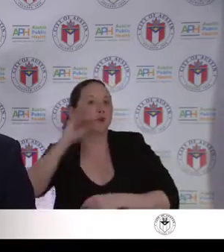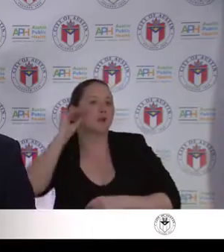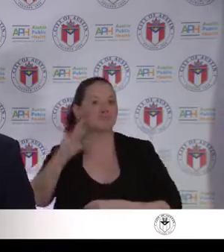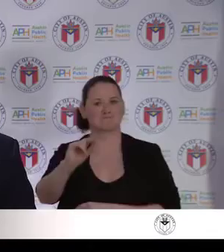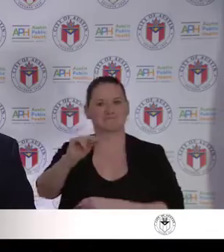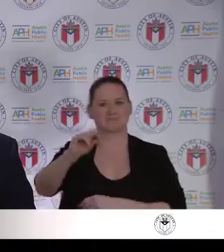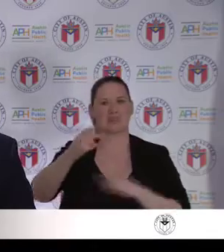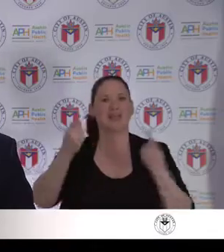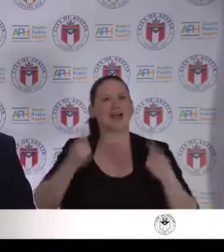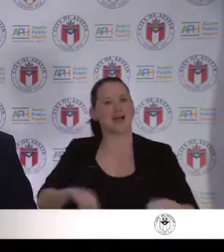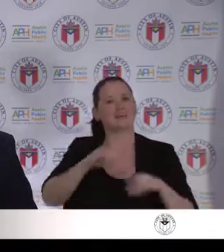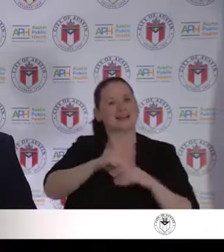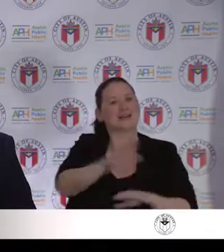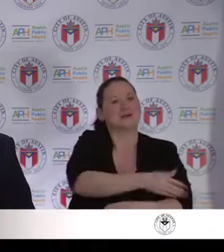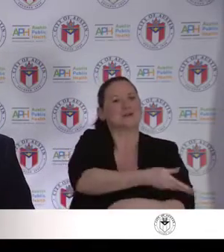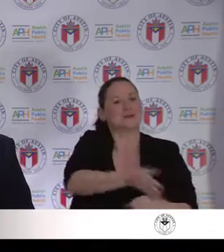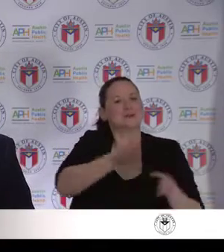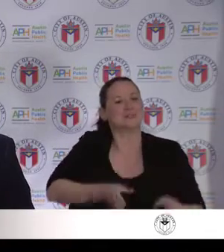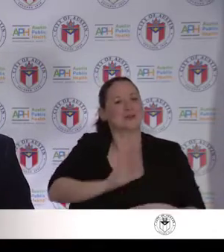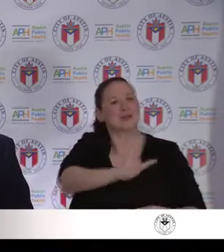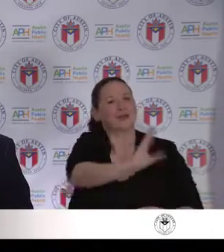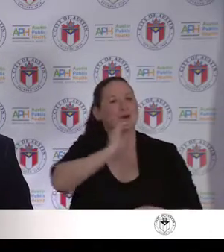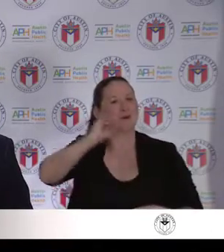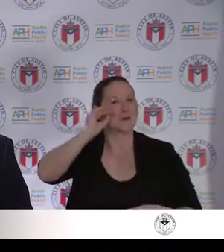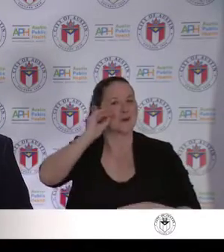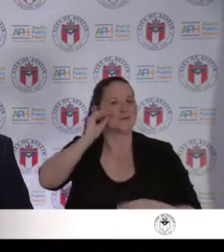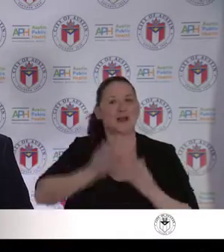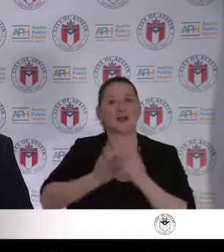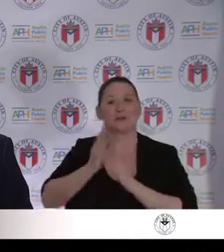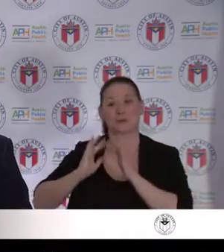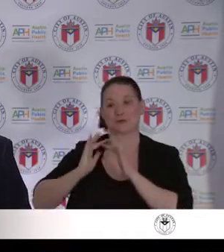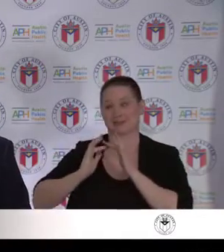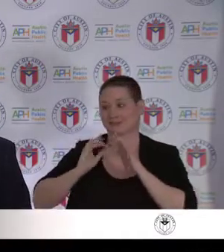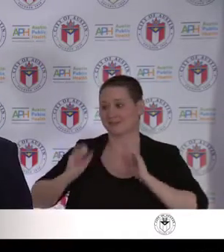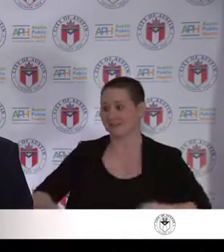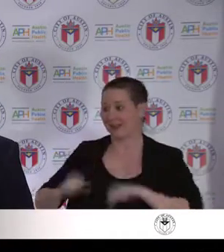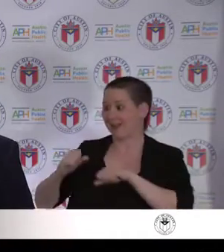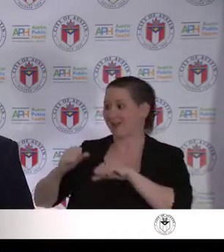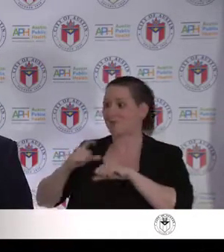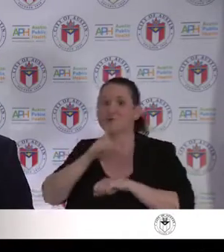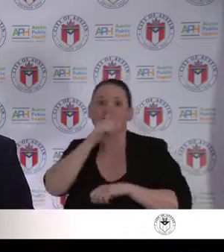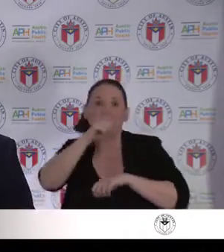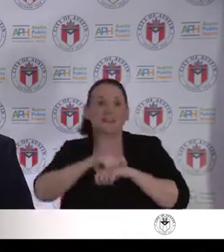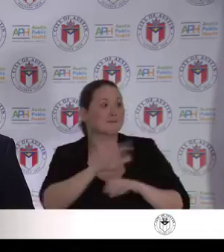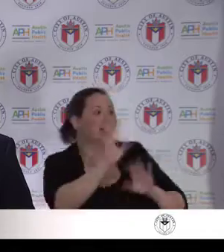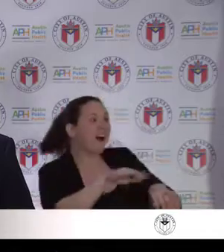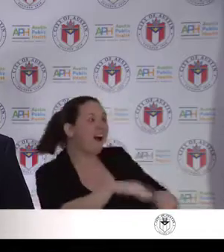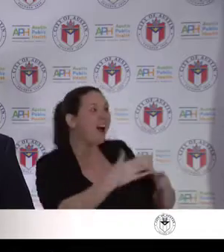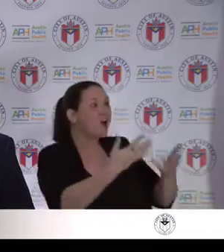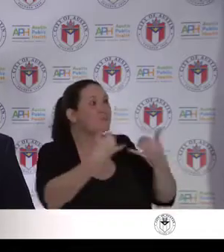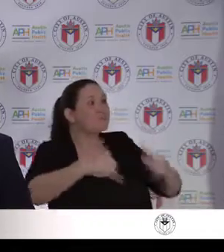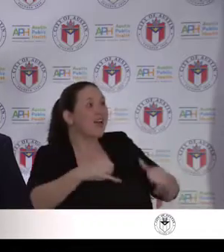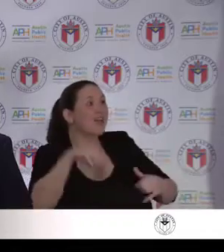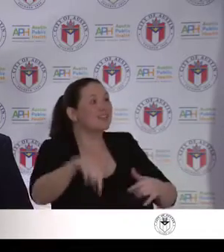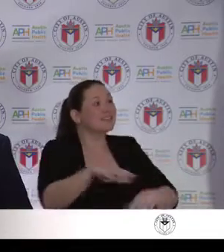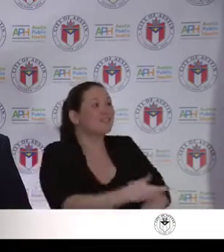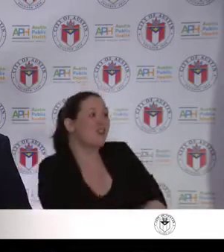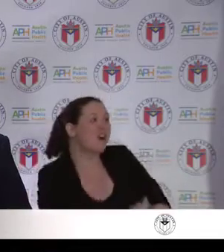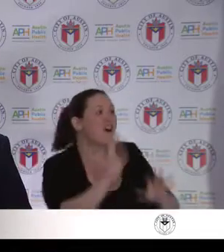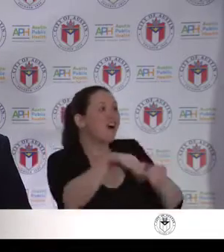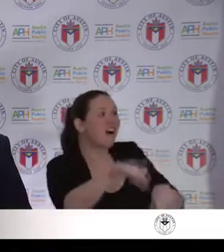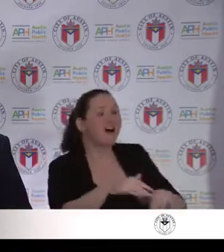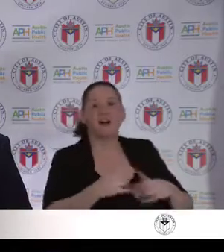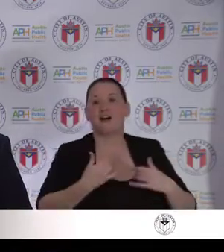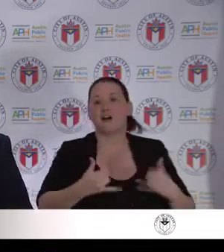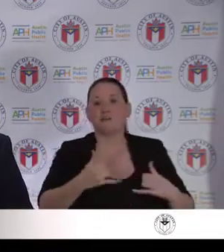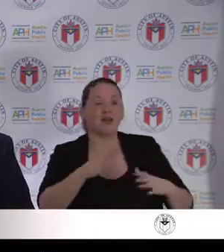in the musician's home, but you're able, with a live feed, to be able to make real-time requests of the musicians and the